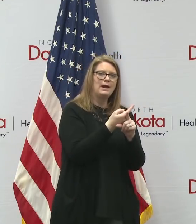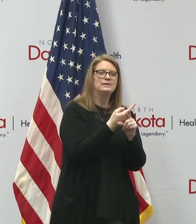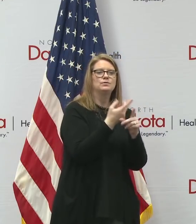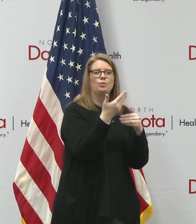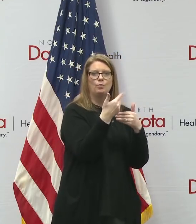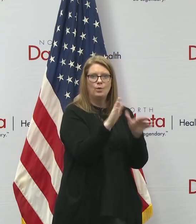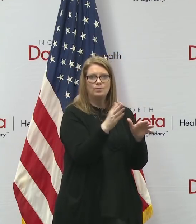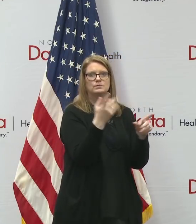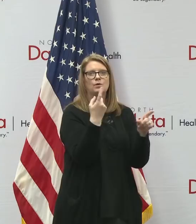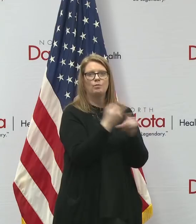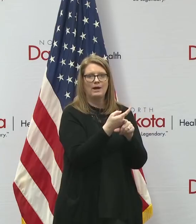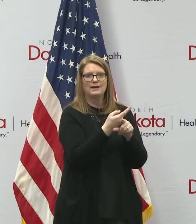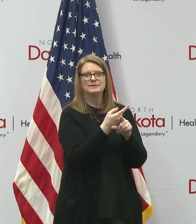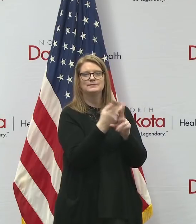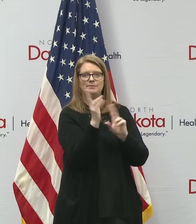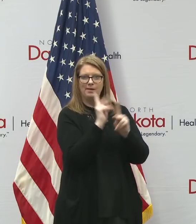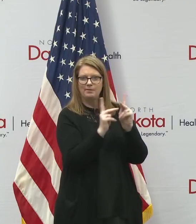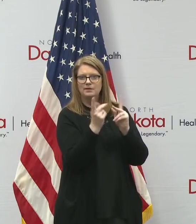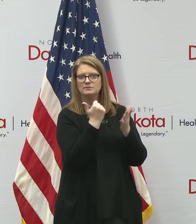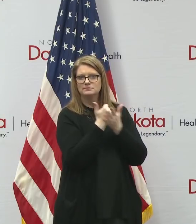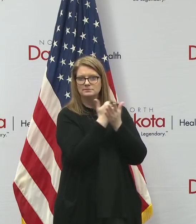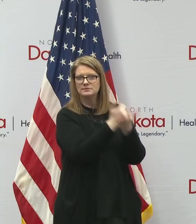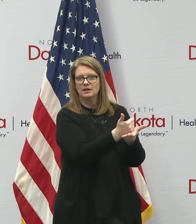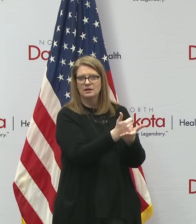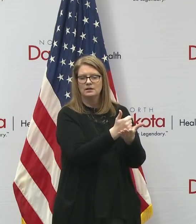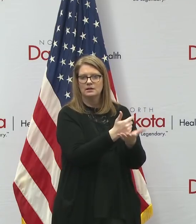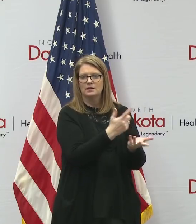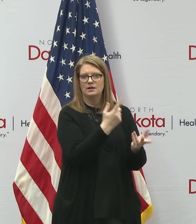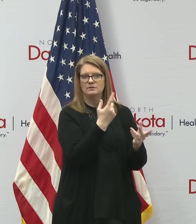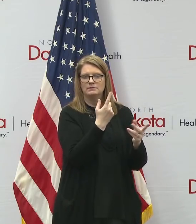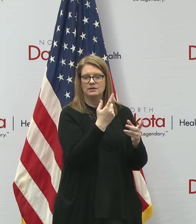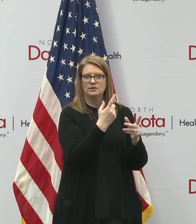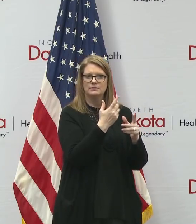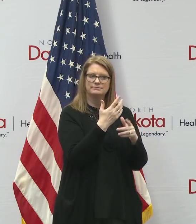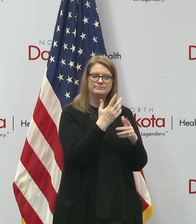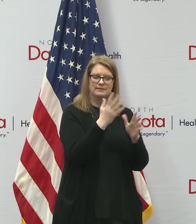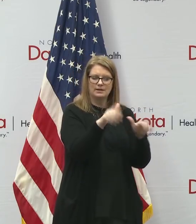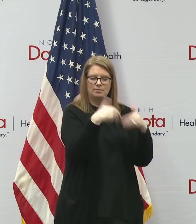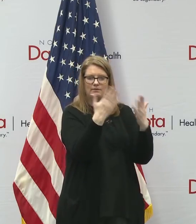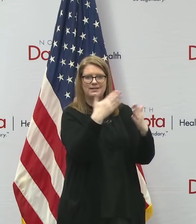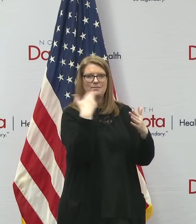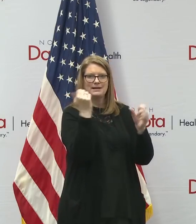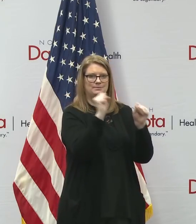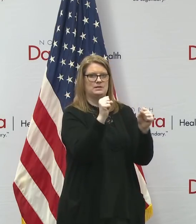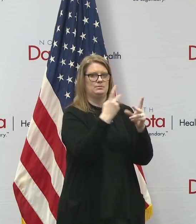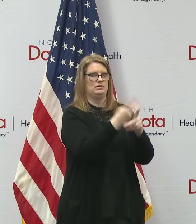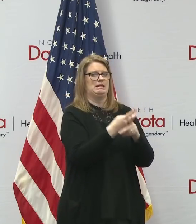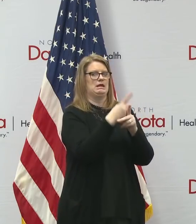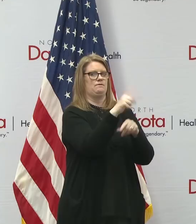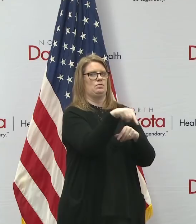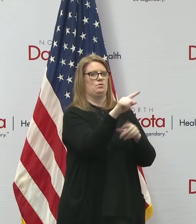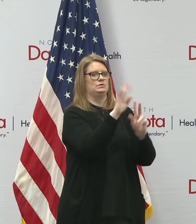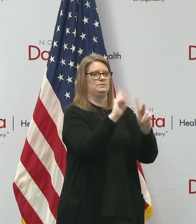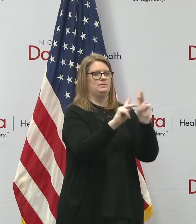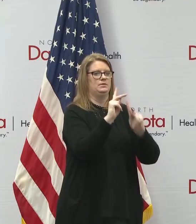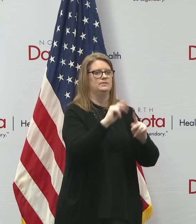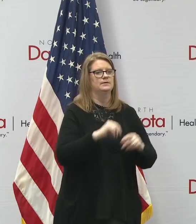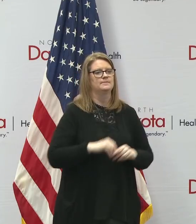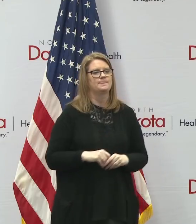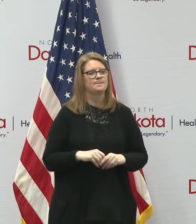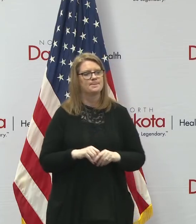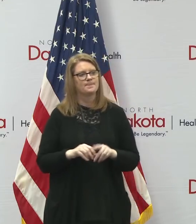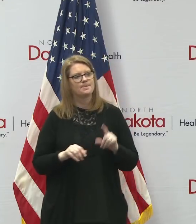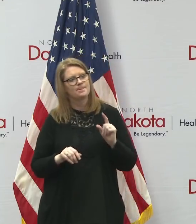personnel, and the right kind of equipment can give the best possible care to those that need it the most. Got one for you,